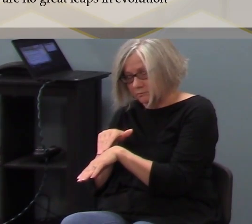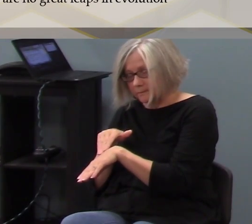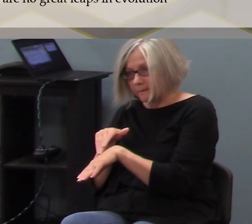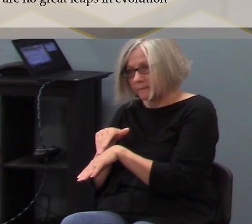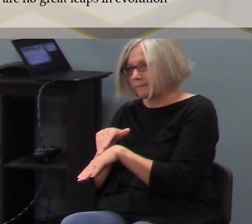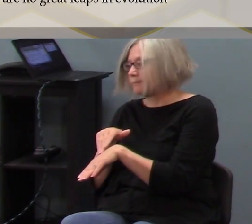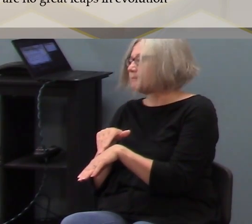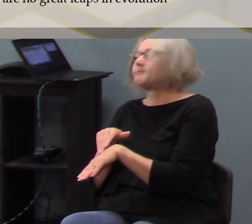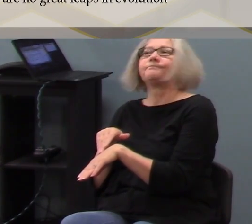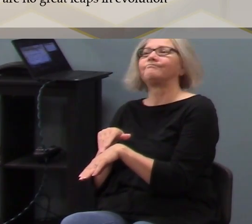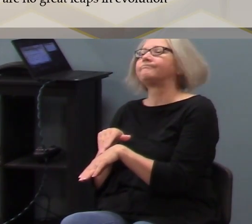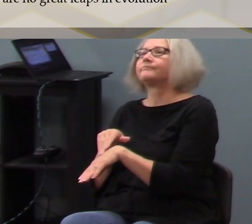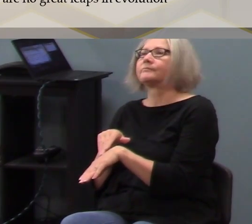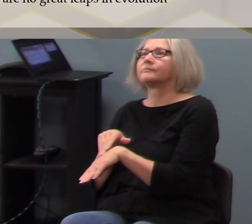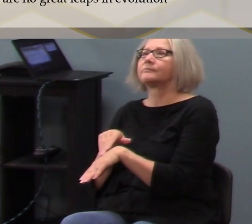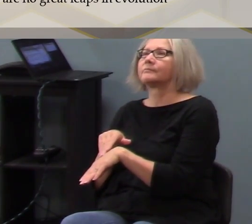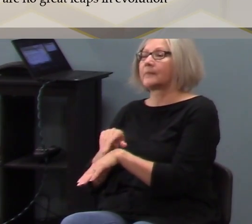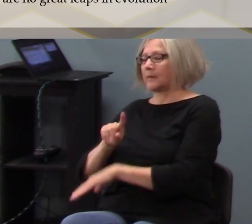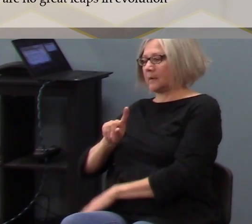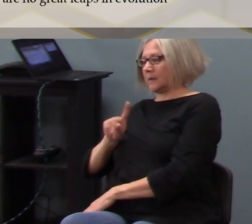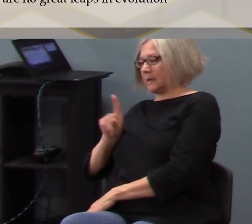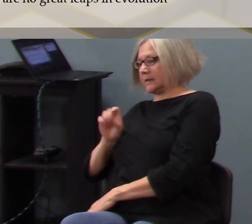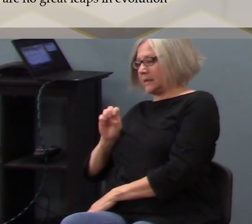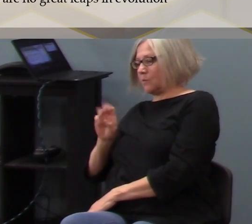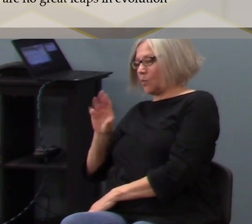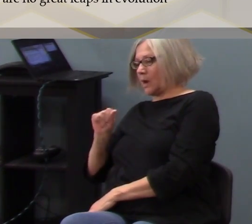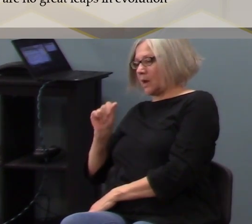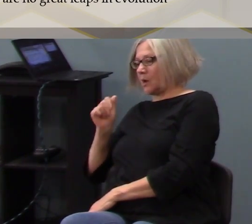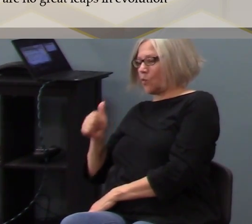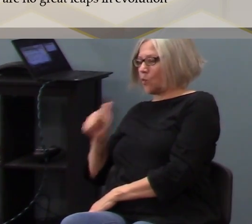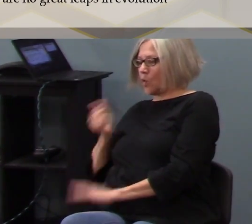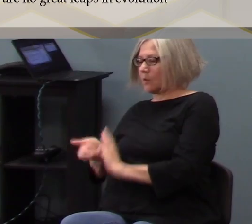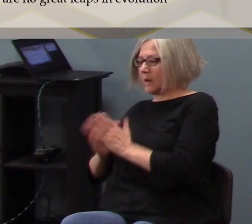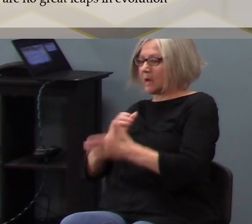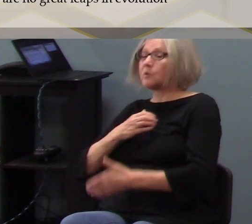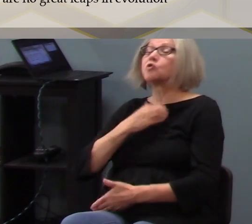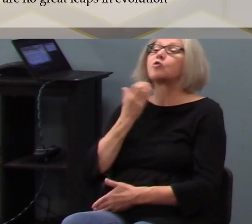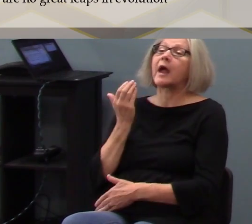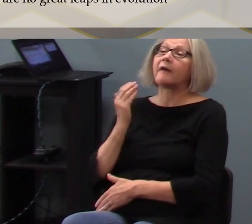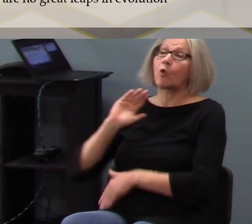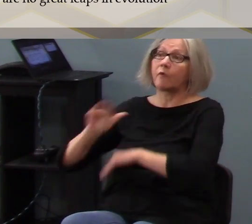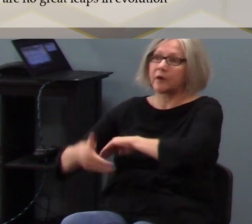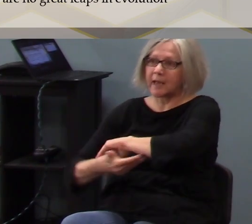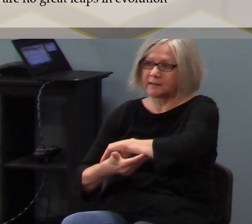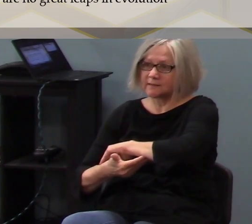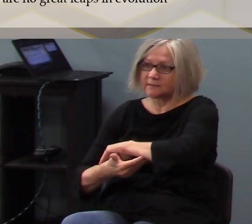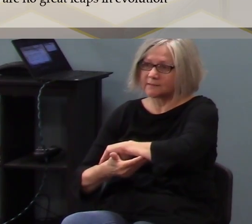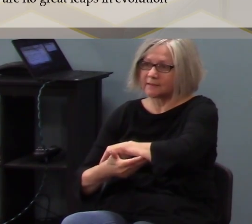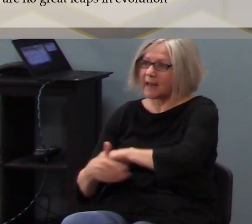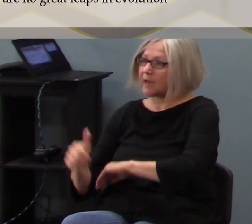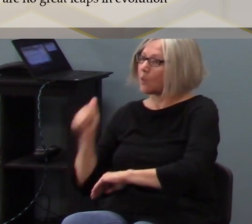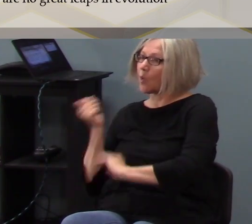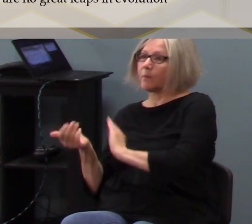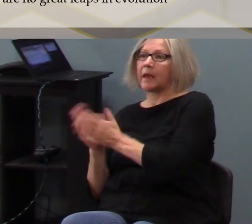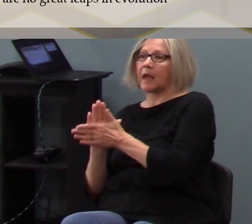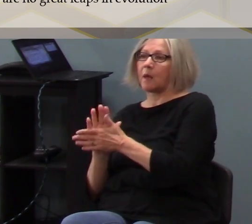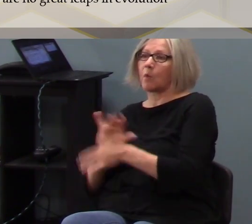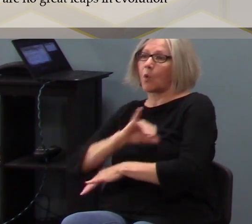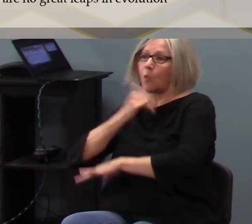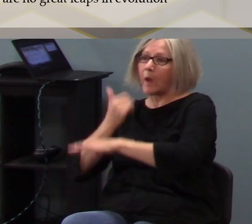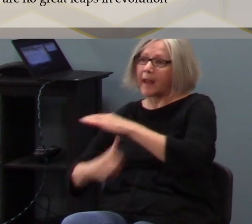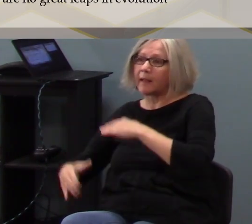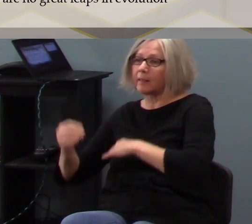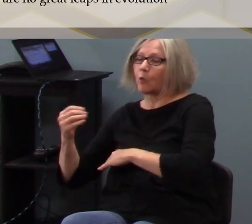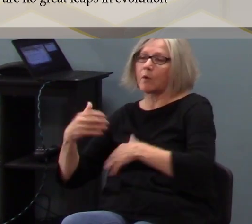because you can't get a zebra isn't going to turn into a giraffe overnight, and it certainly isn't going to turn into a whale and a